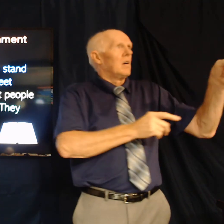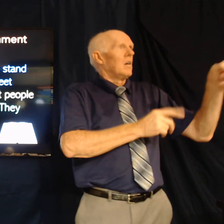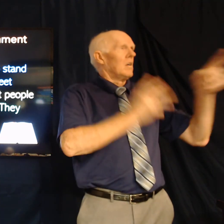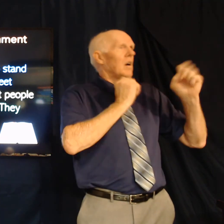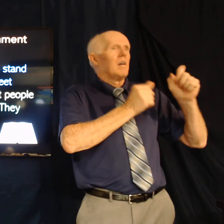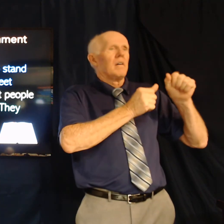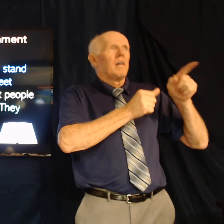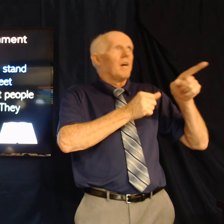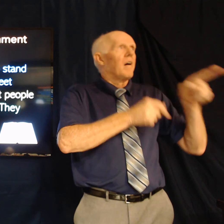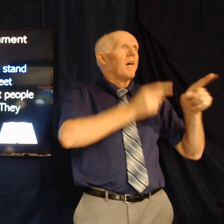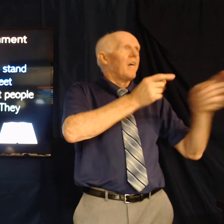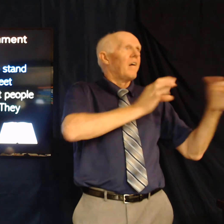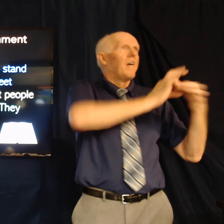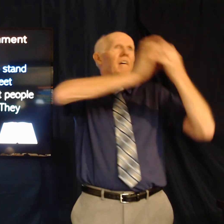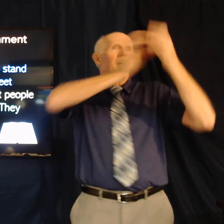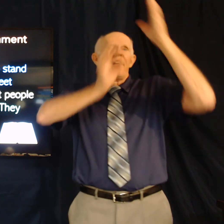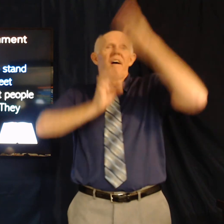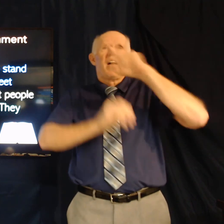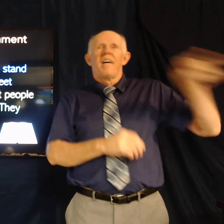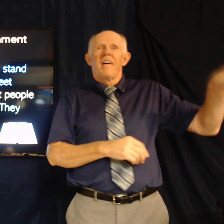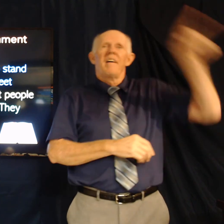They want people to look at them because they want attention.